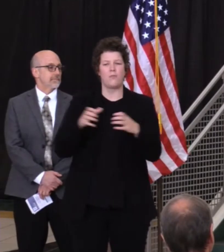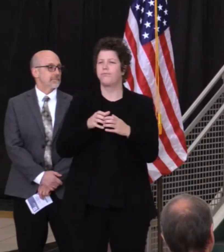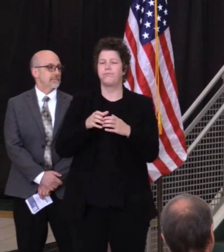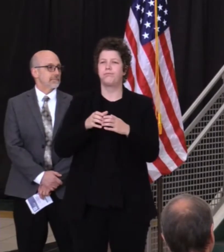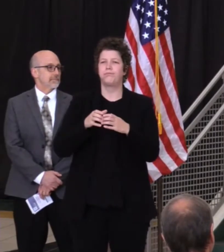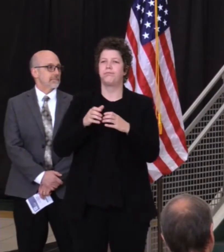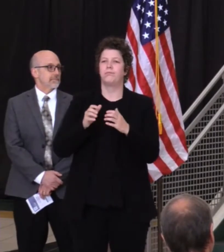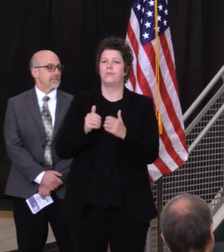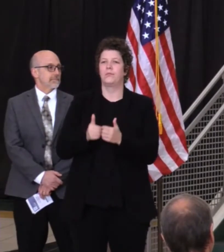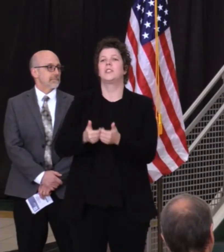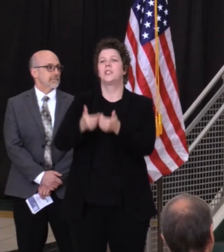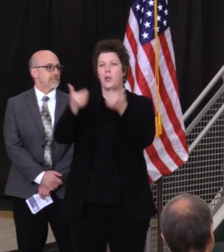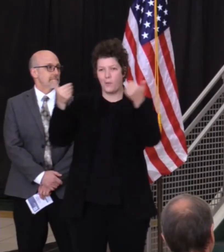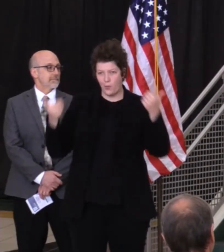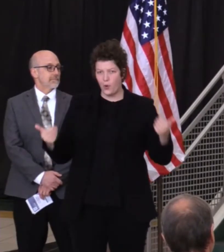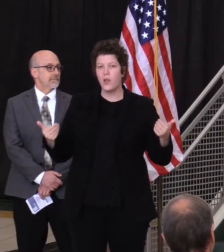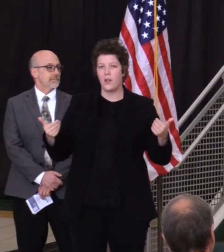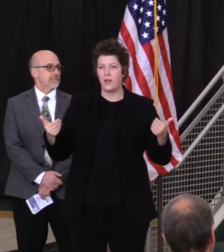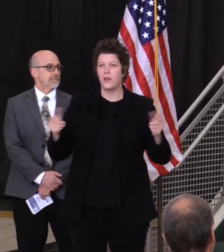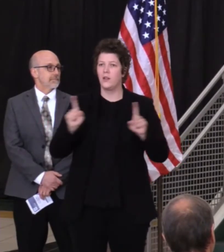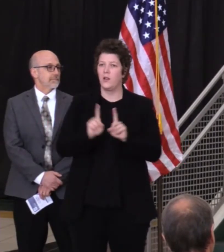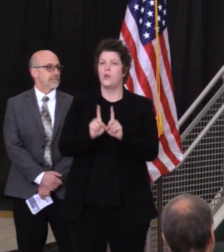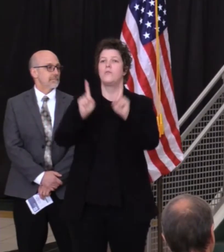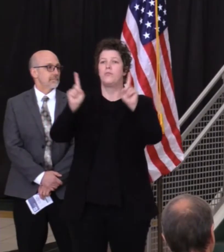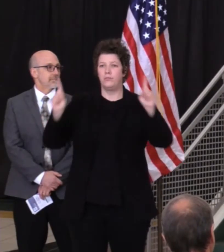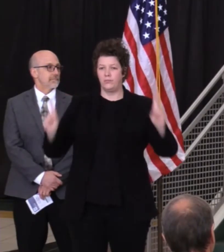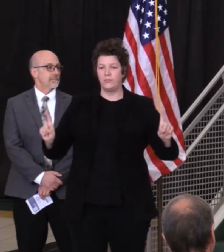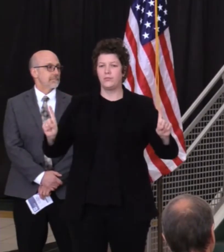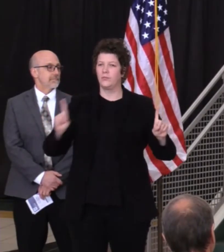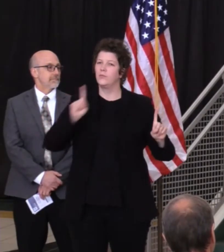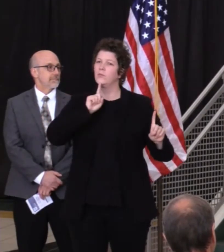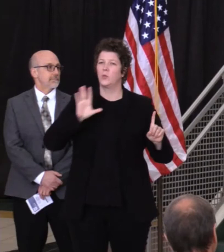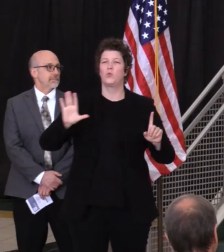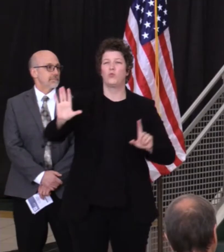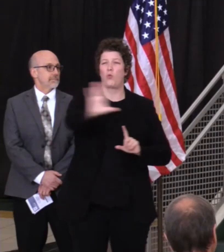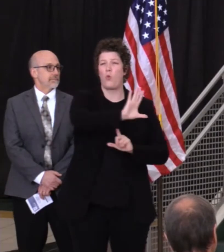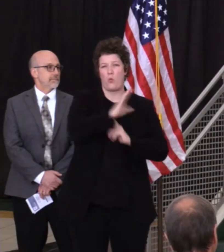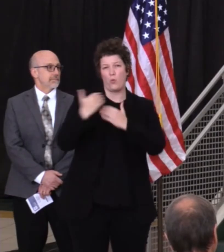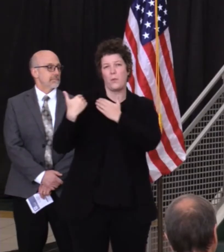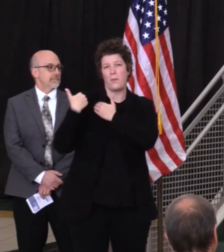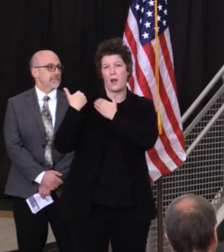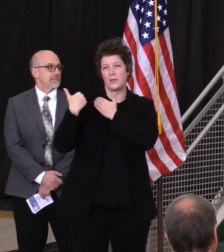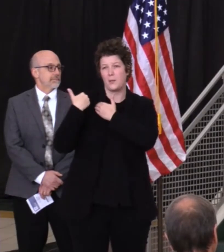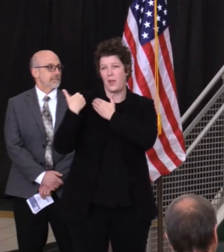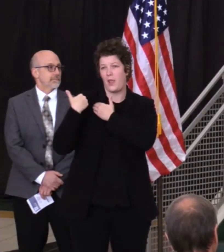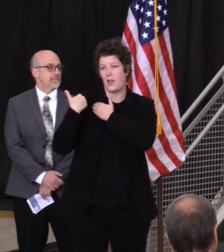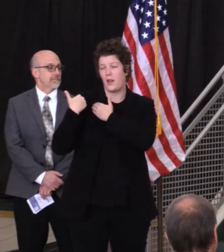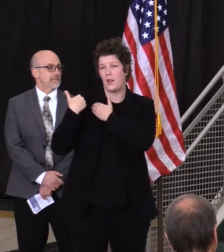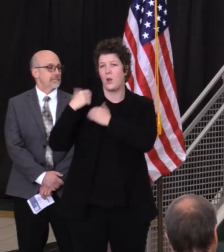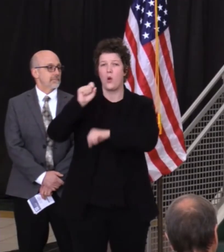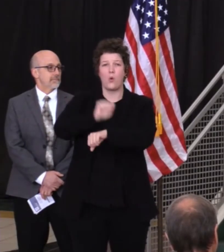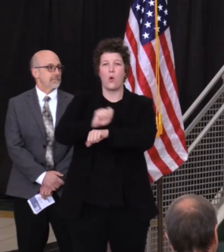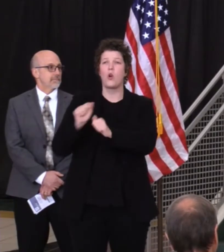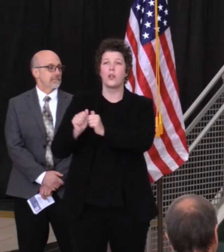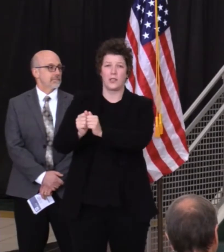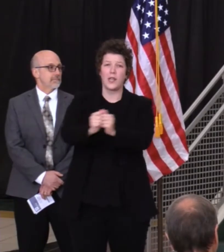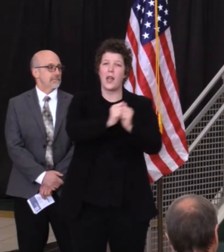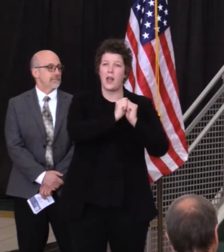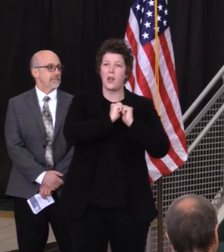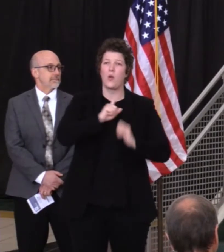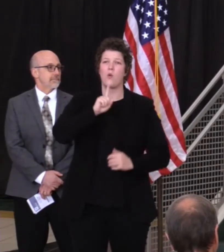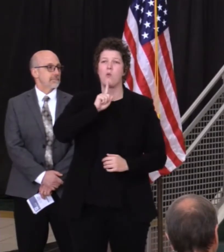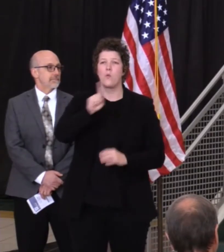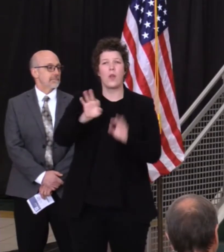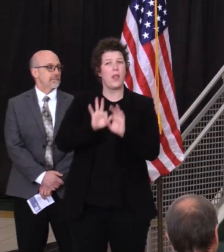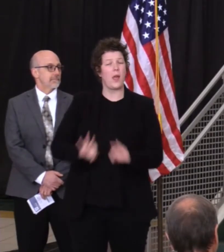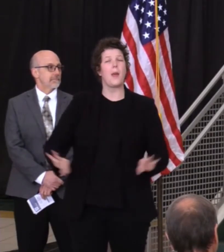to stay apart. This is going to be best met because of the efforts of every single Tennessean, and we need you to